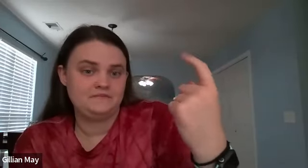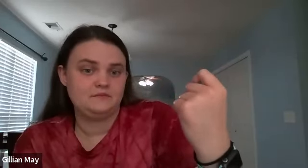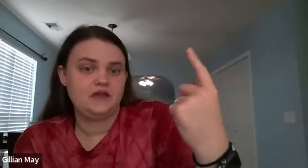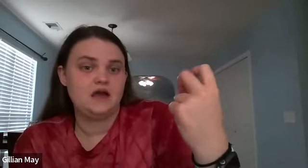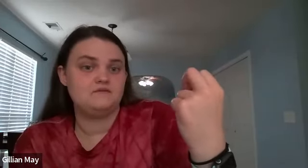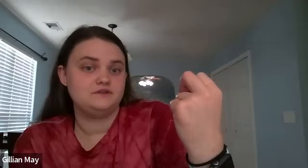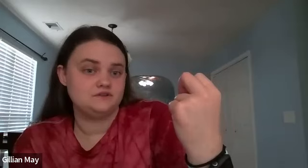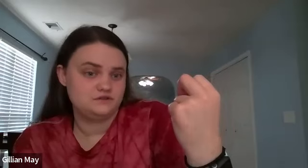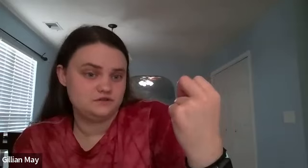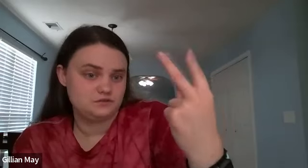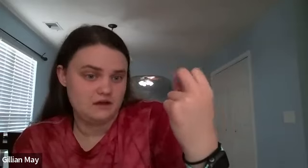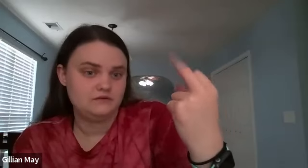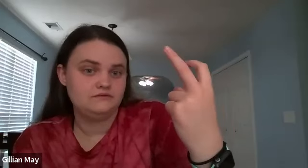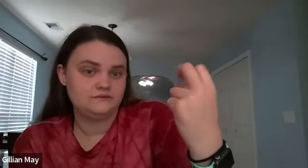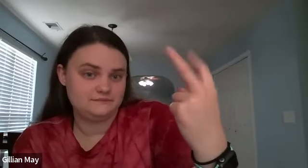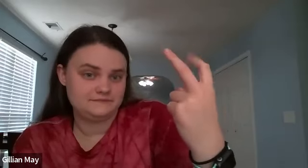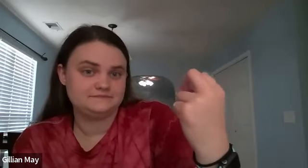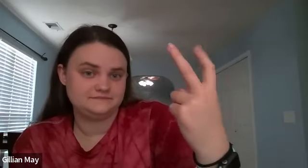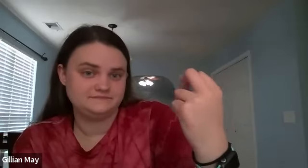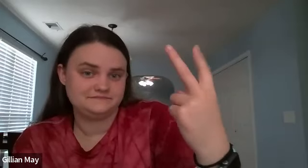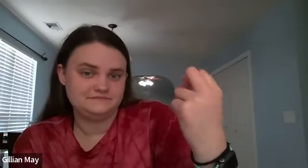And we have 12.